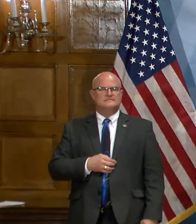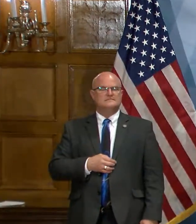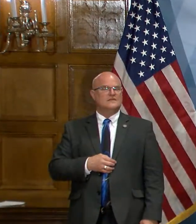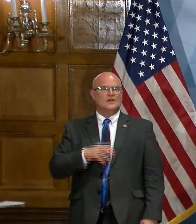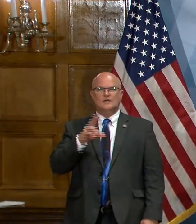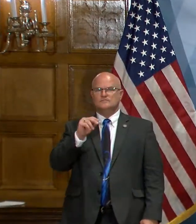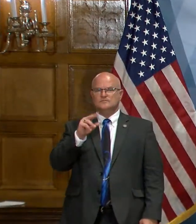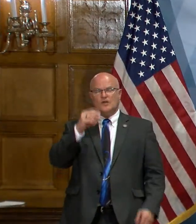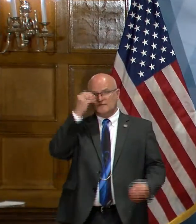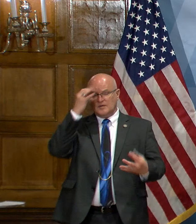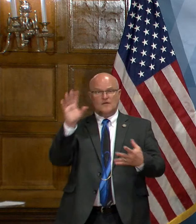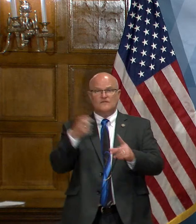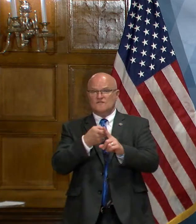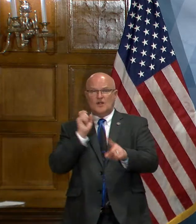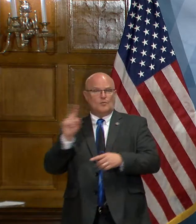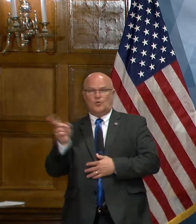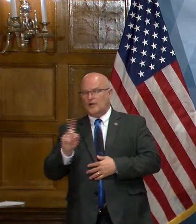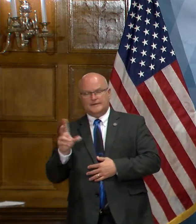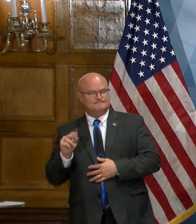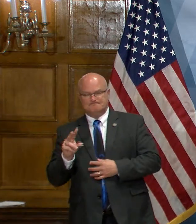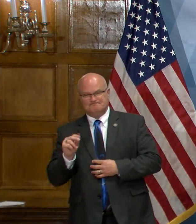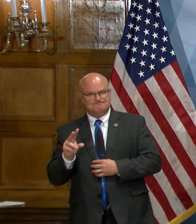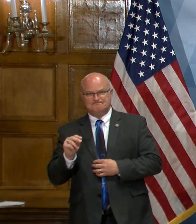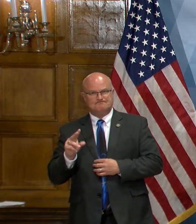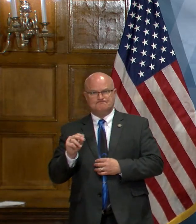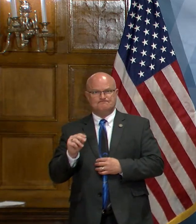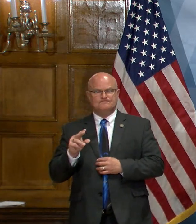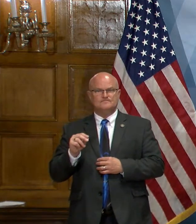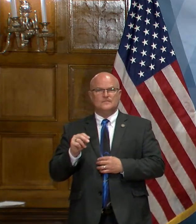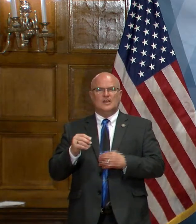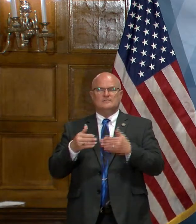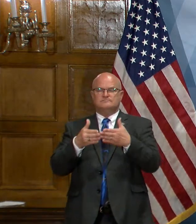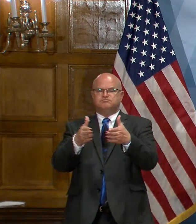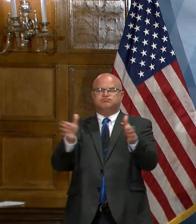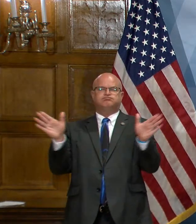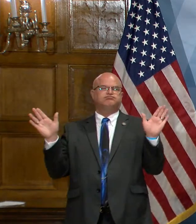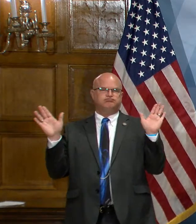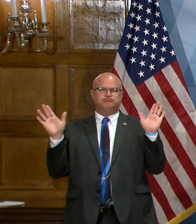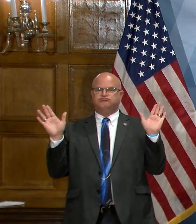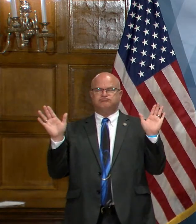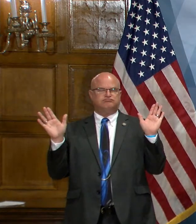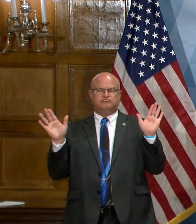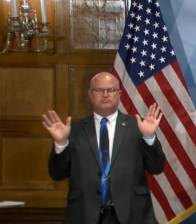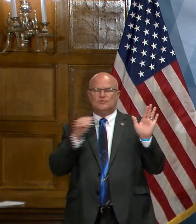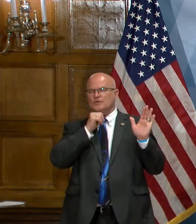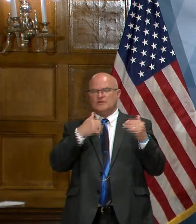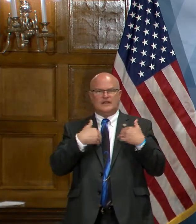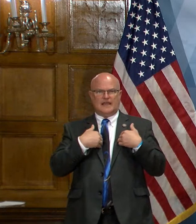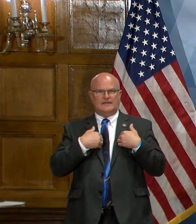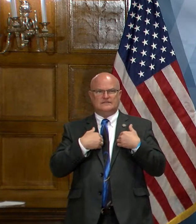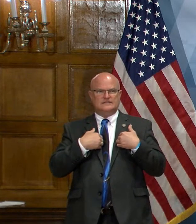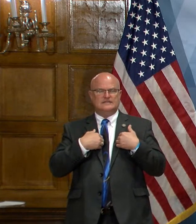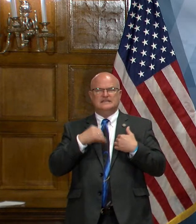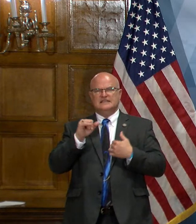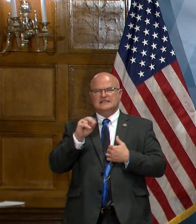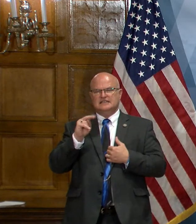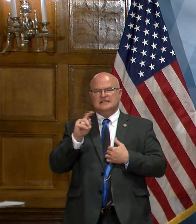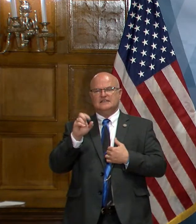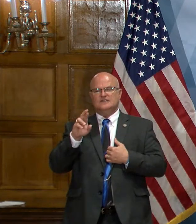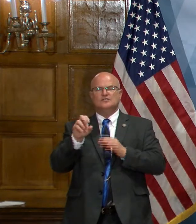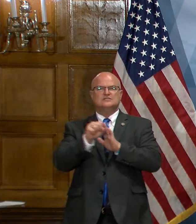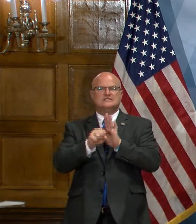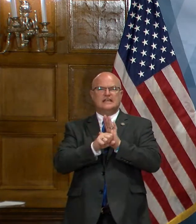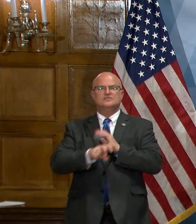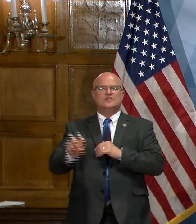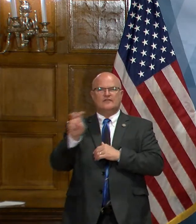No, we don't have information of where they're coming from. Given the widespread nature of it, it's probably intrastate travel.